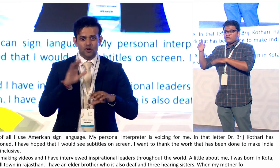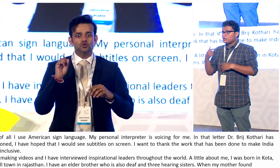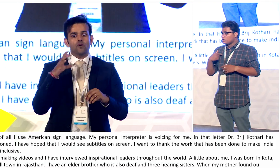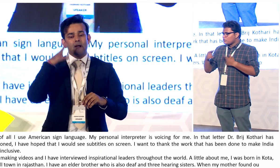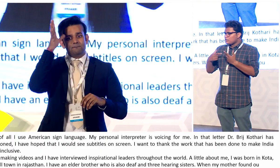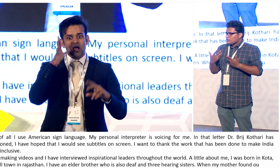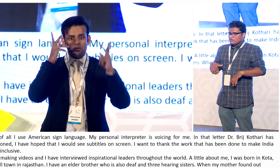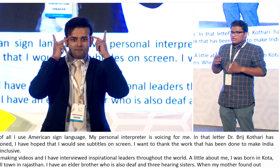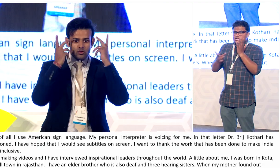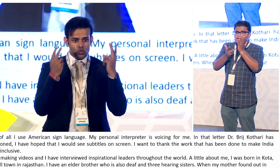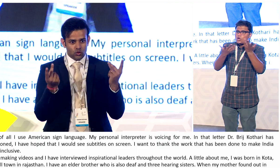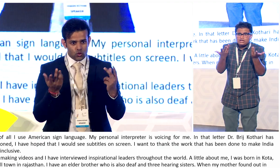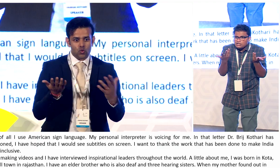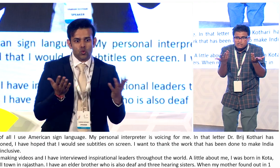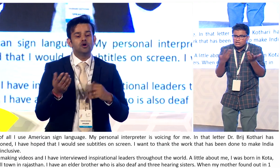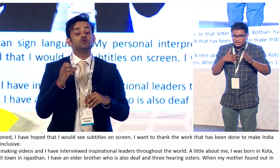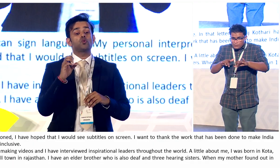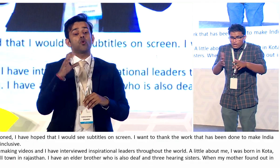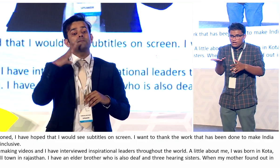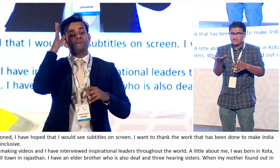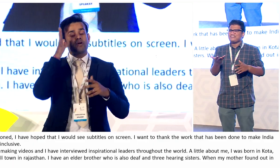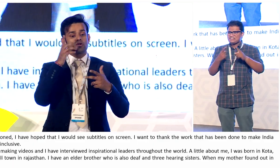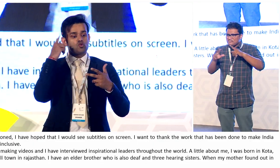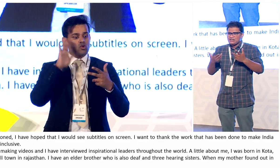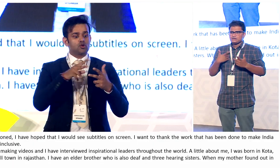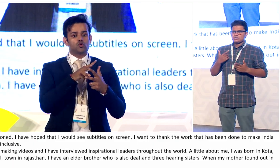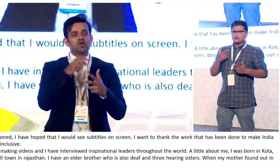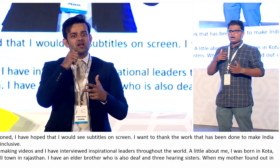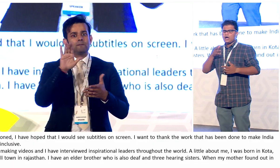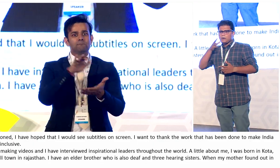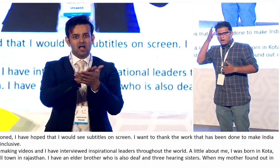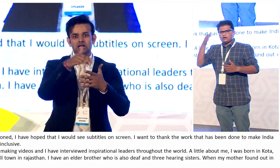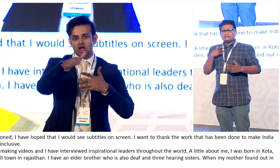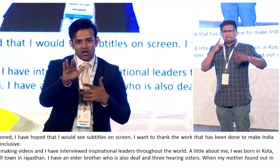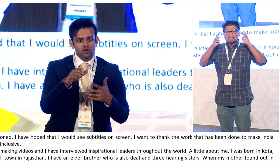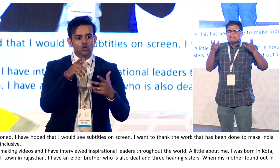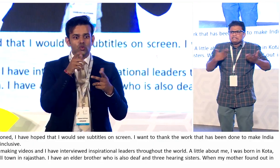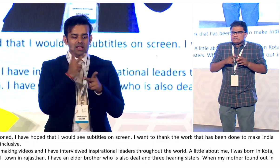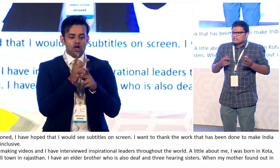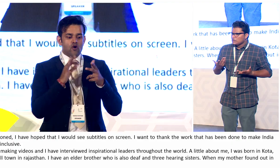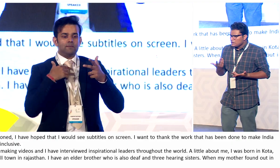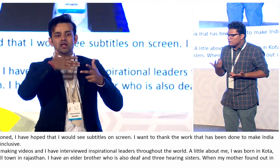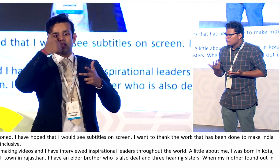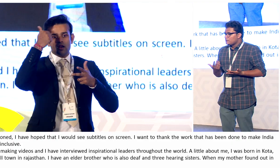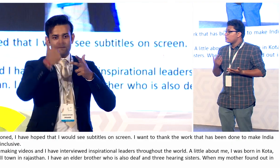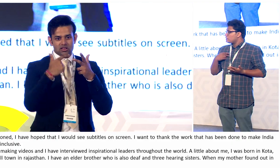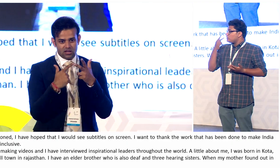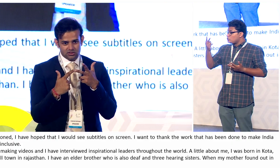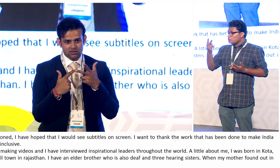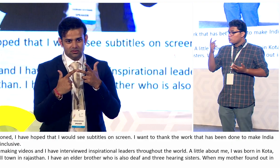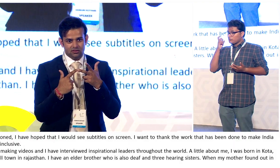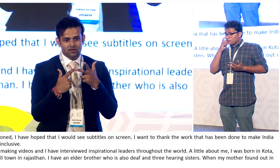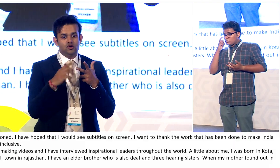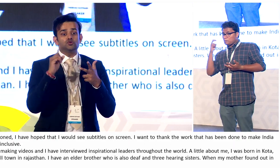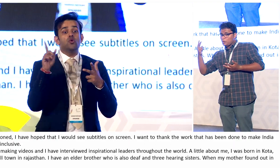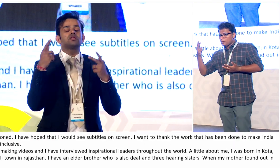was no technology at that time. My parents were very worried, very concerned. They thought, the two girls will be